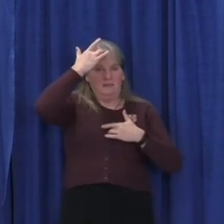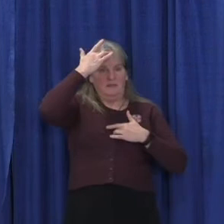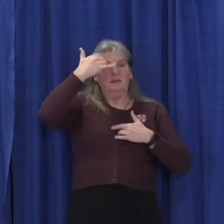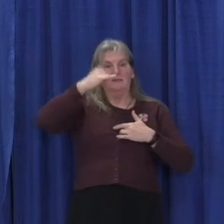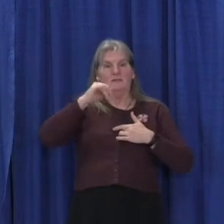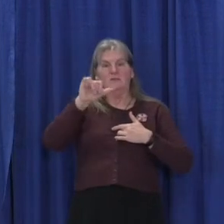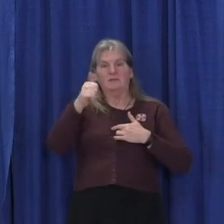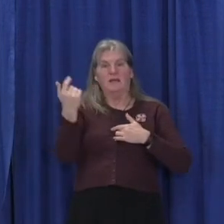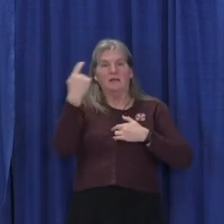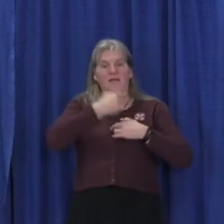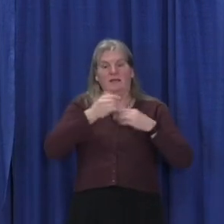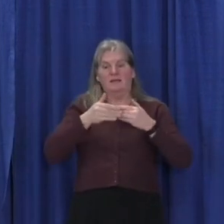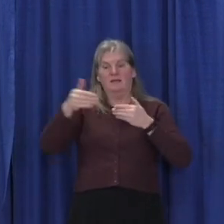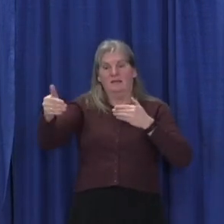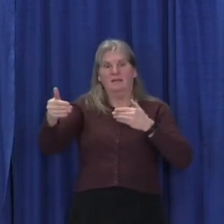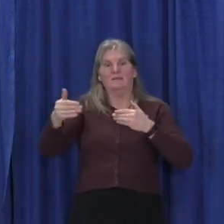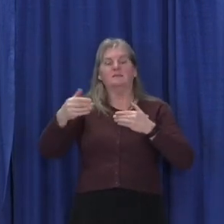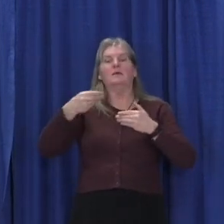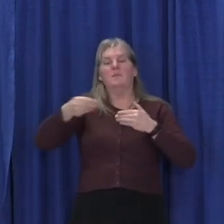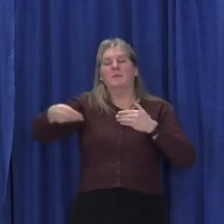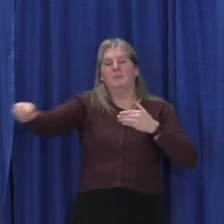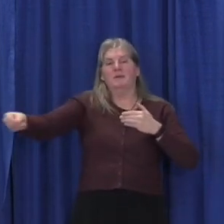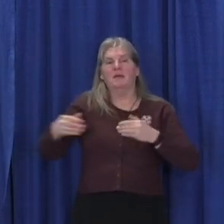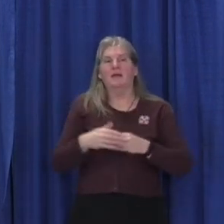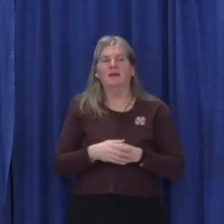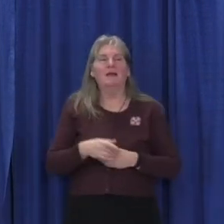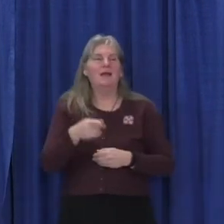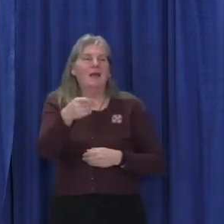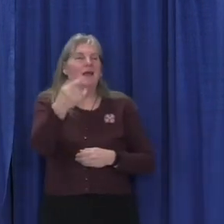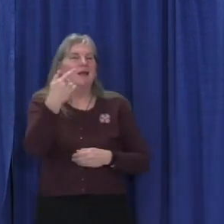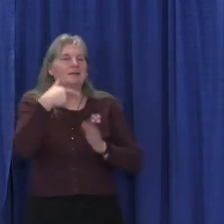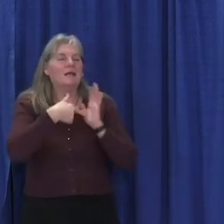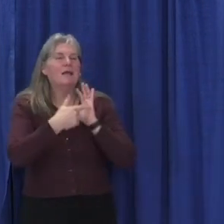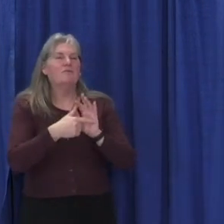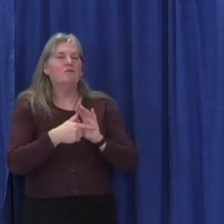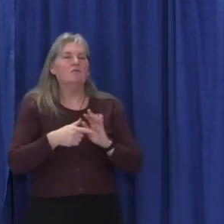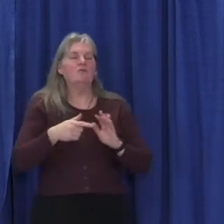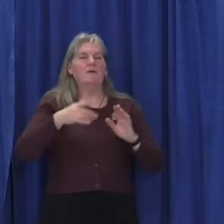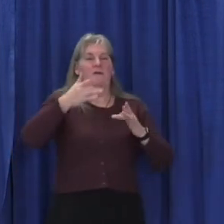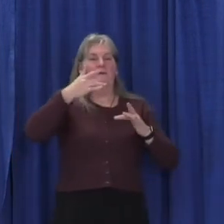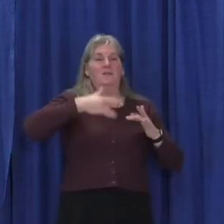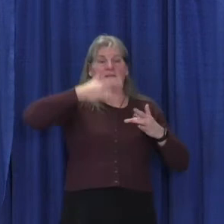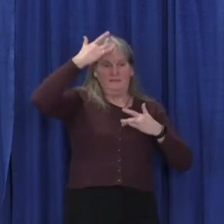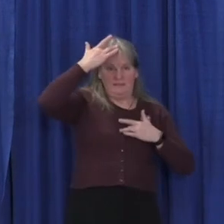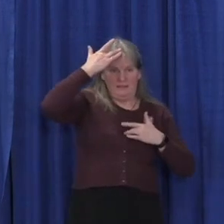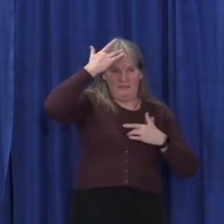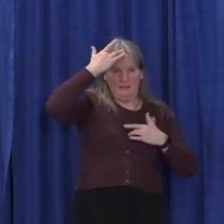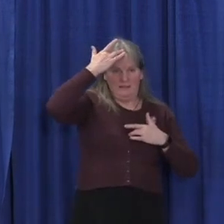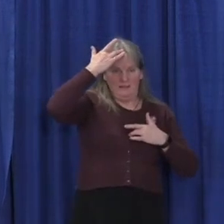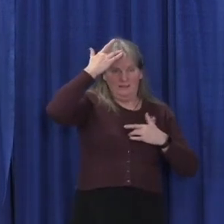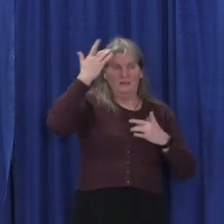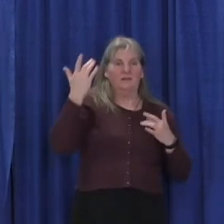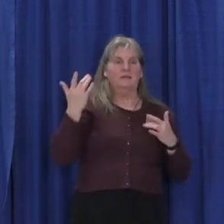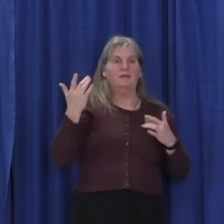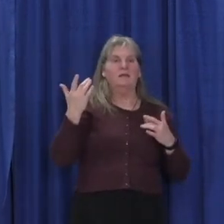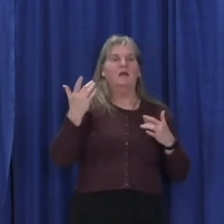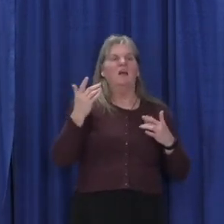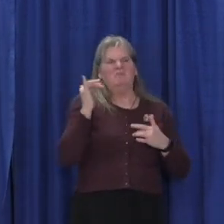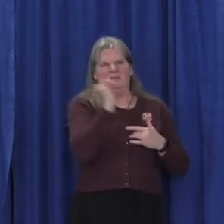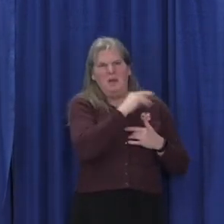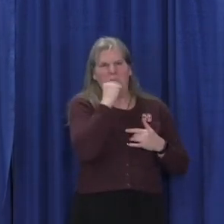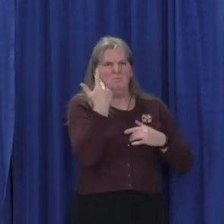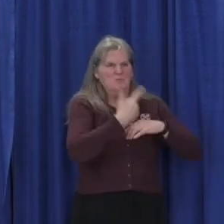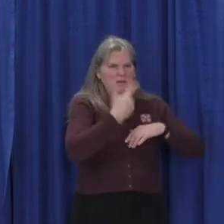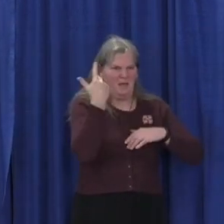test positive, you stay home for a few days, you feel better, go back to work. Well, you've gone back to work infectious. And I think